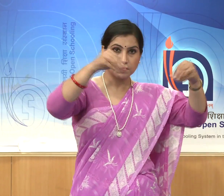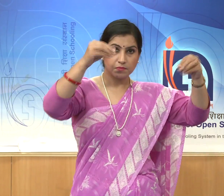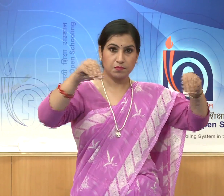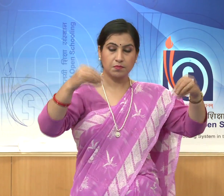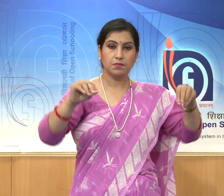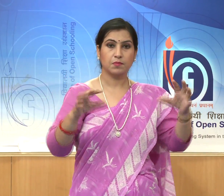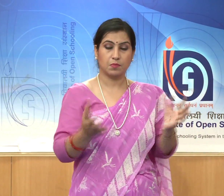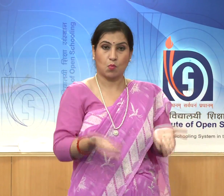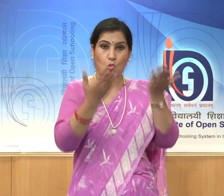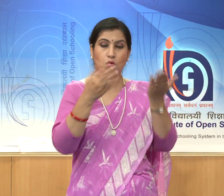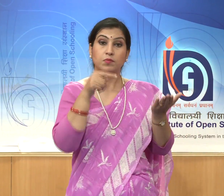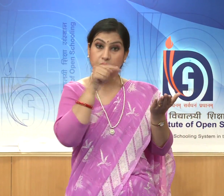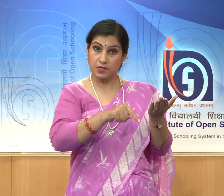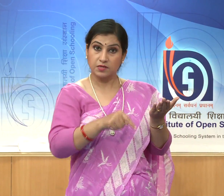with these